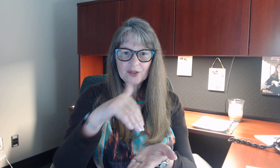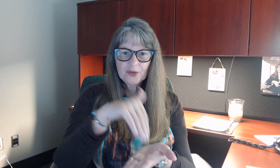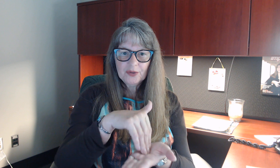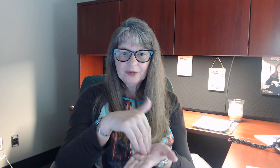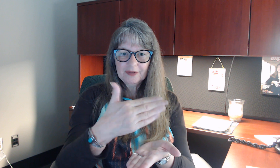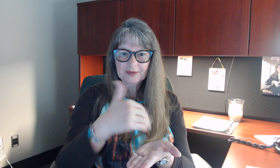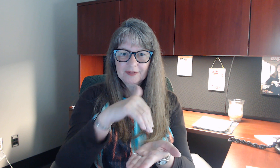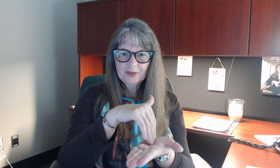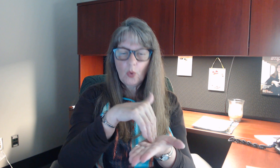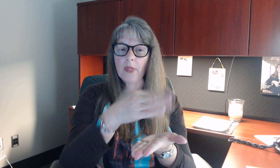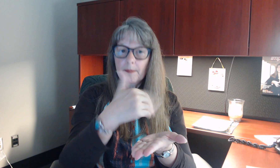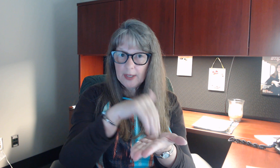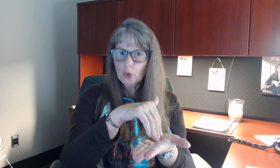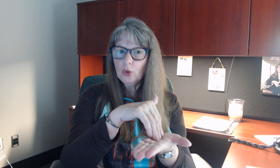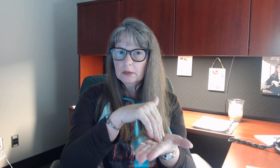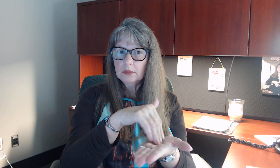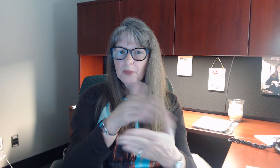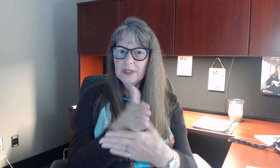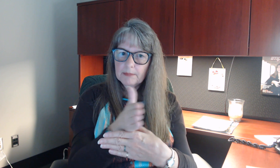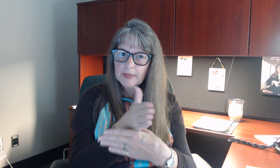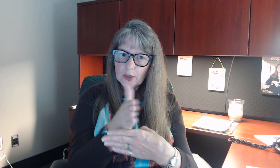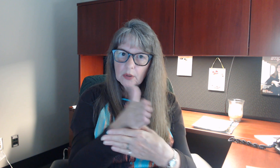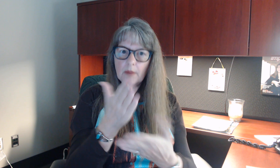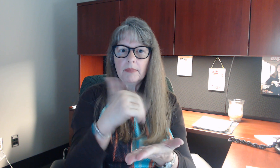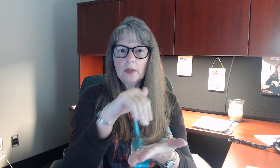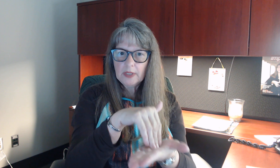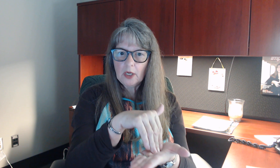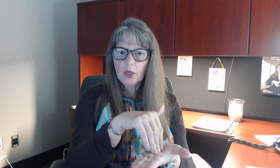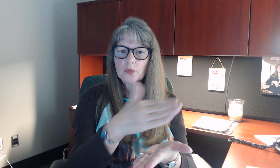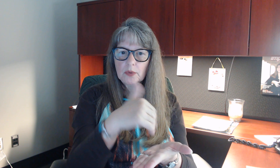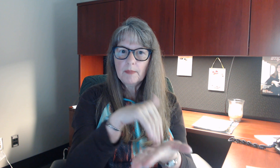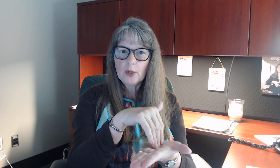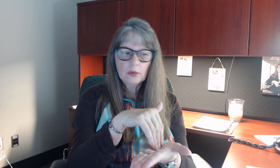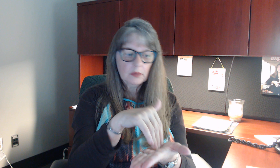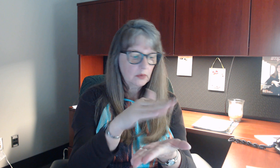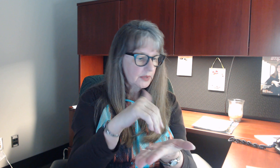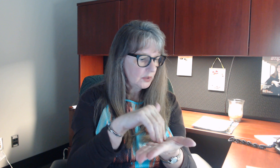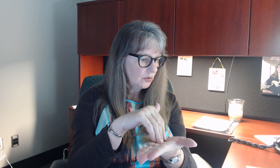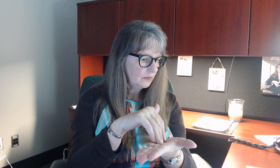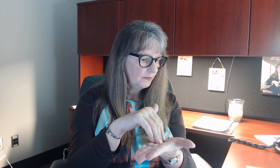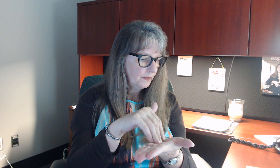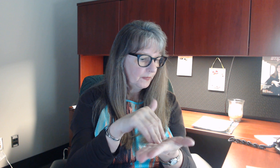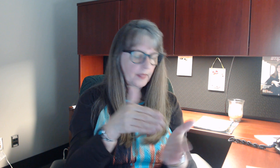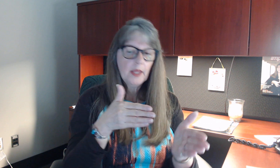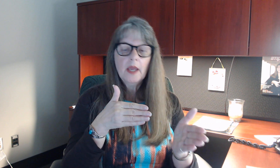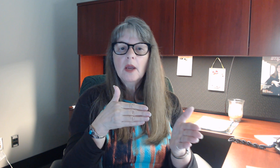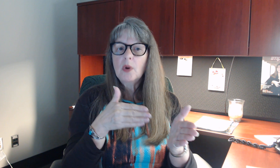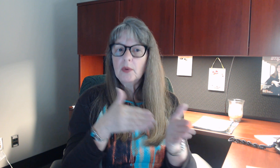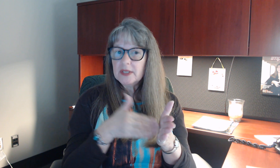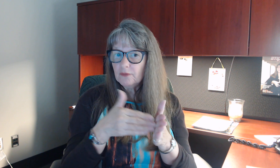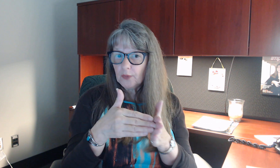center, or the middle. We did middle, but we could also do middle, center. We already did